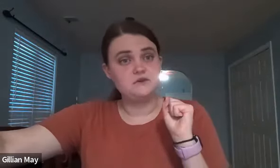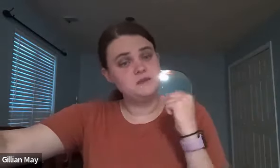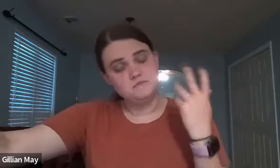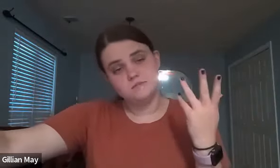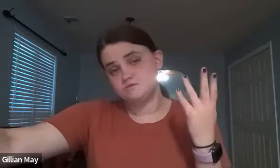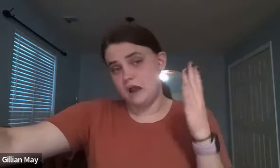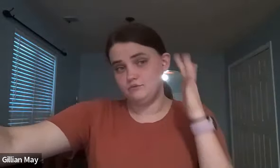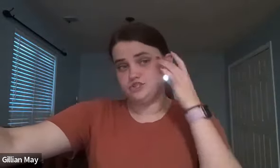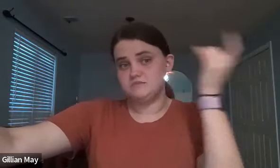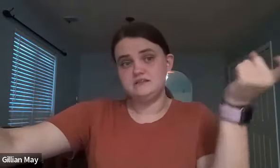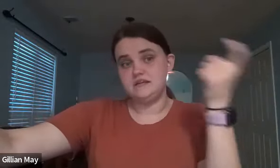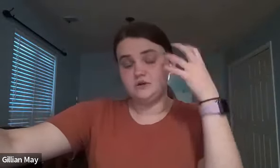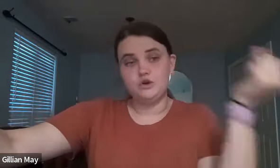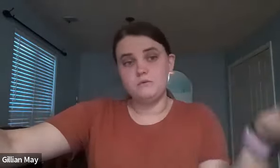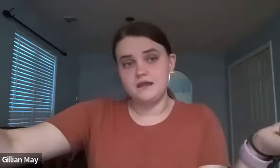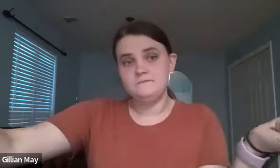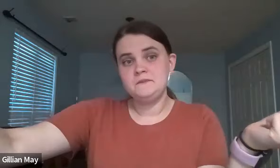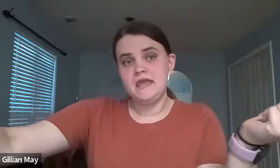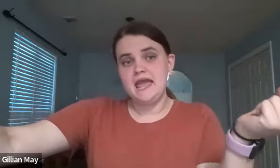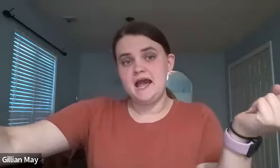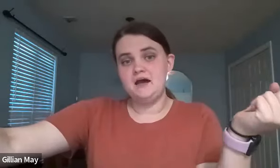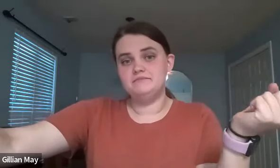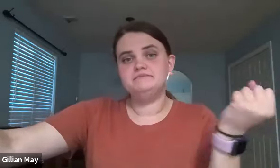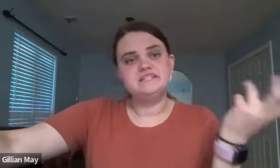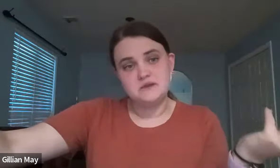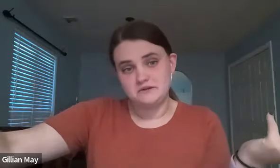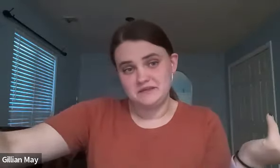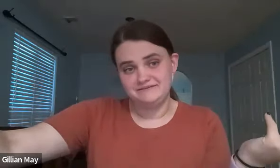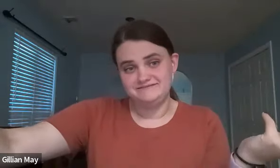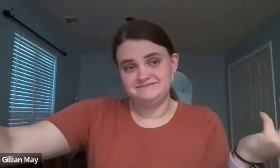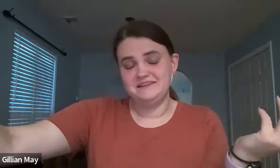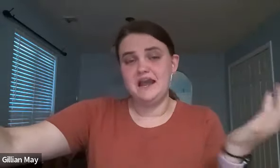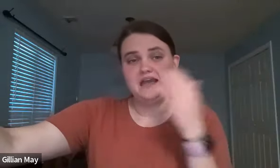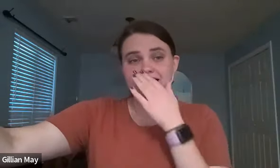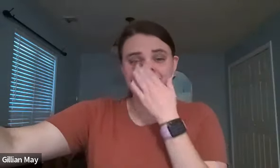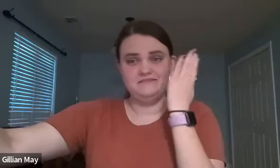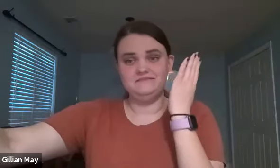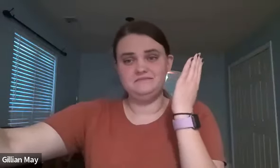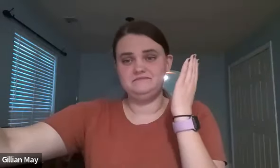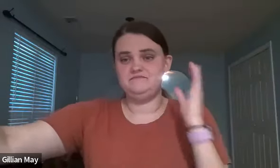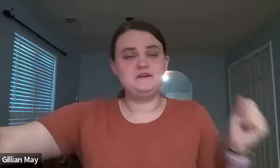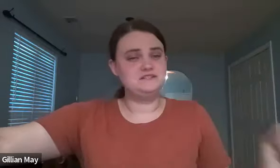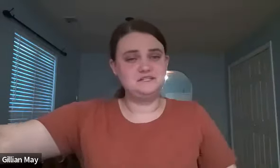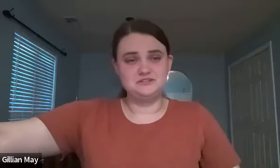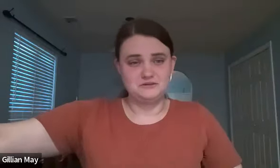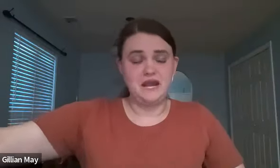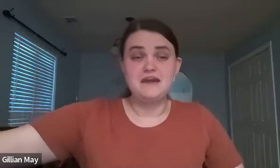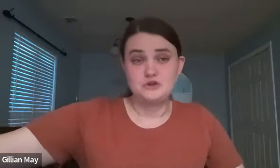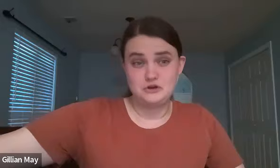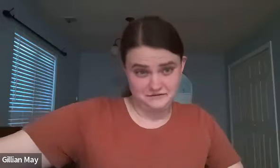may be moments where I will just it'll go away. Please bear with me. I have very sweet children, but I have 30 of